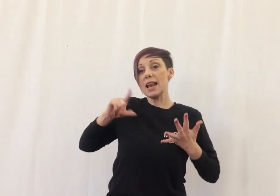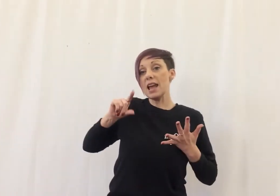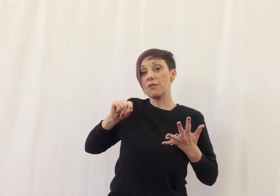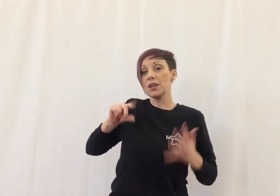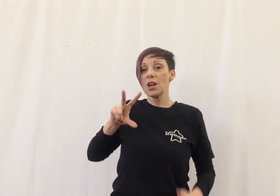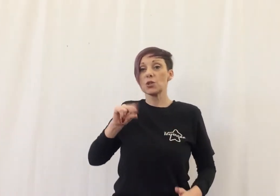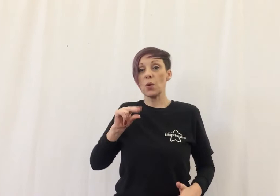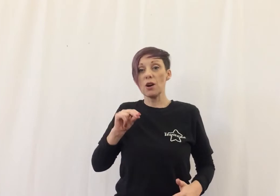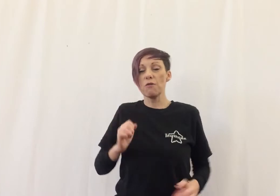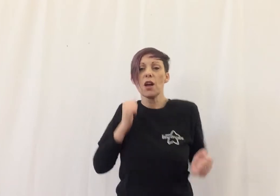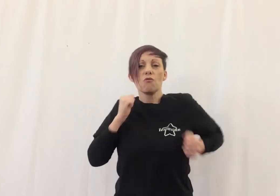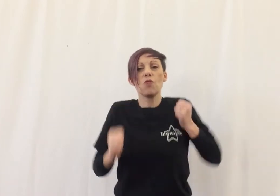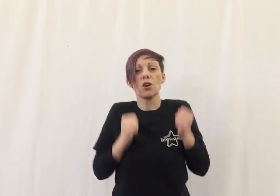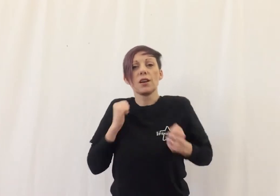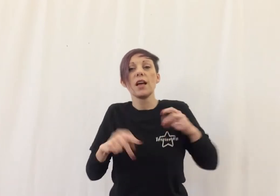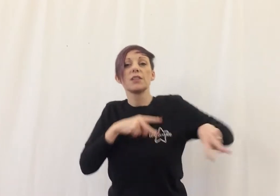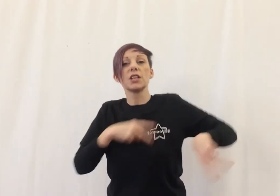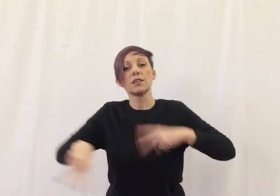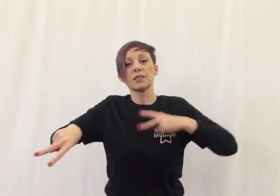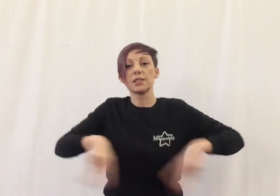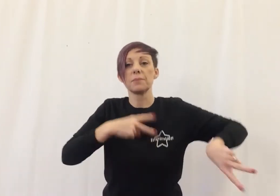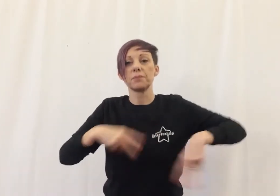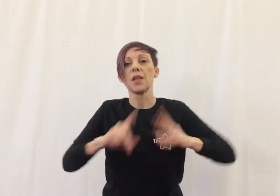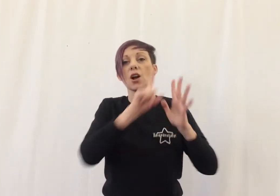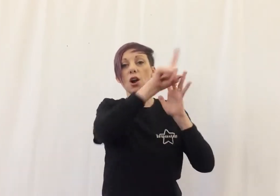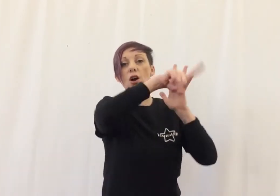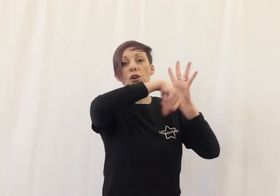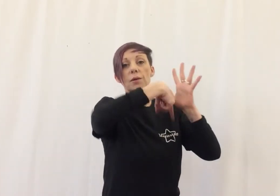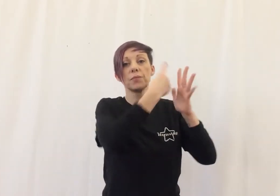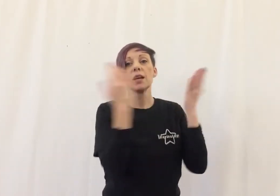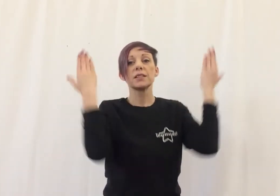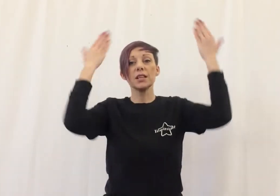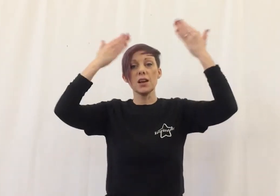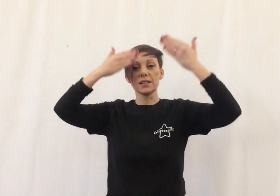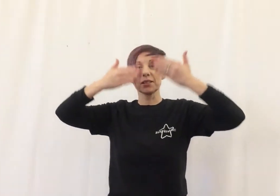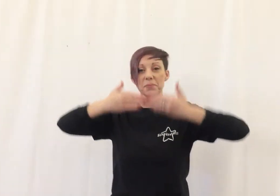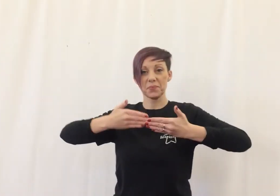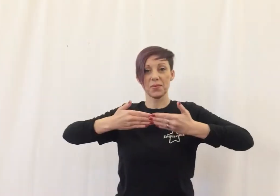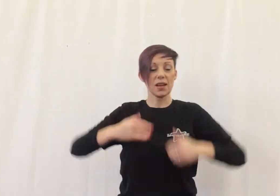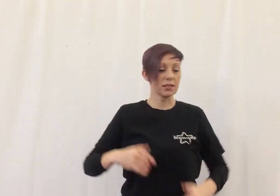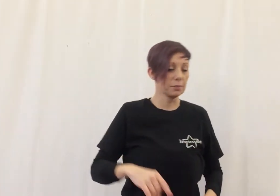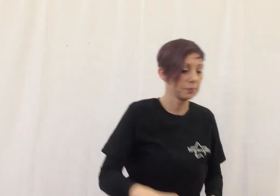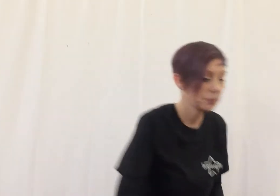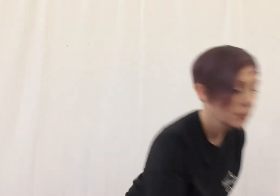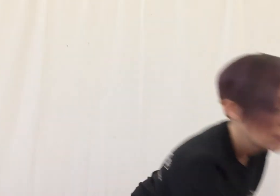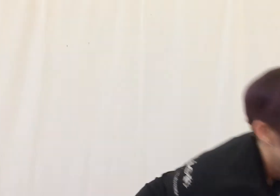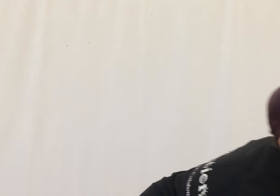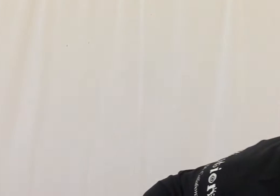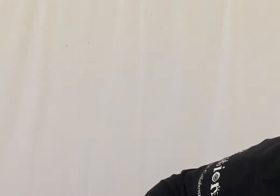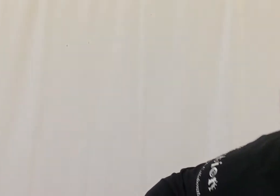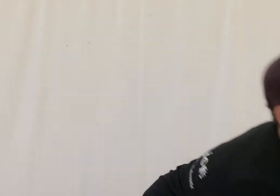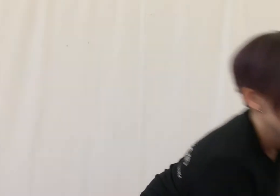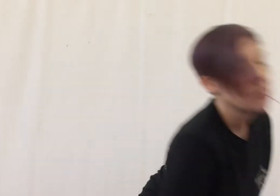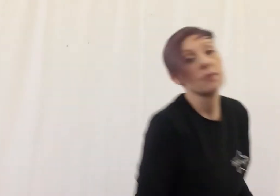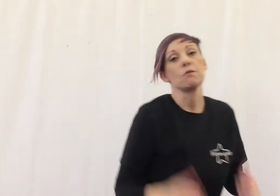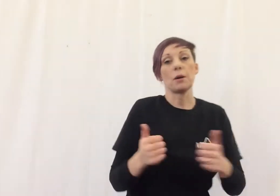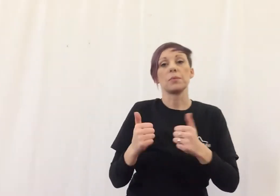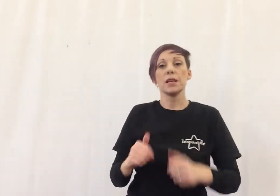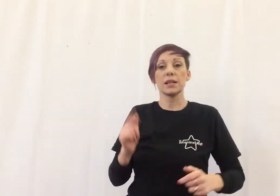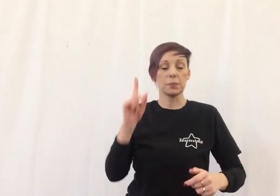11, 12, rock. Dance. Rock tonight. Excellent. Fab. Next bit.